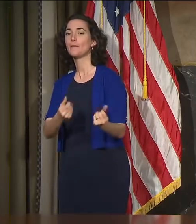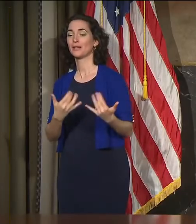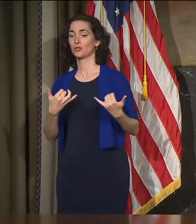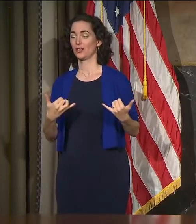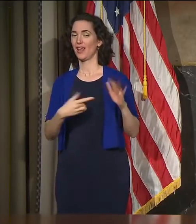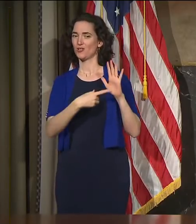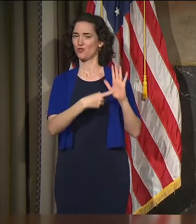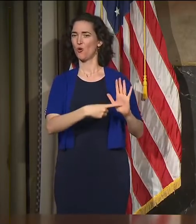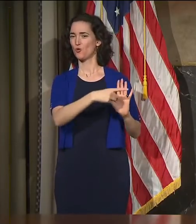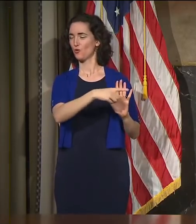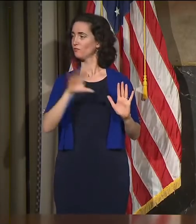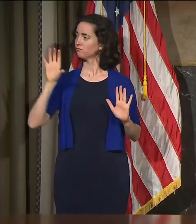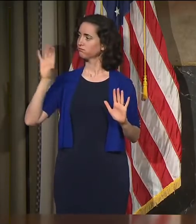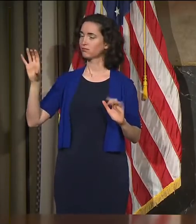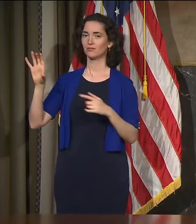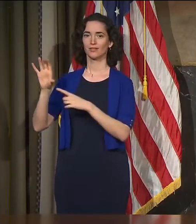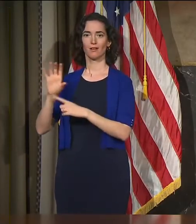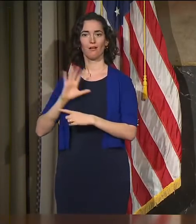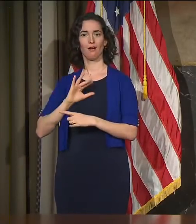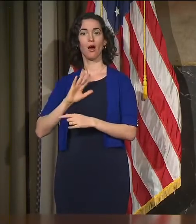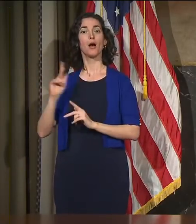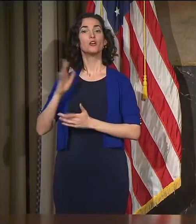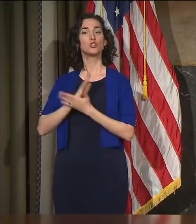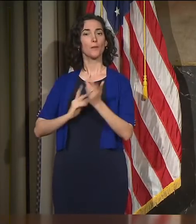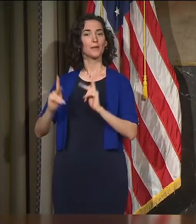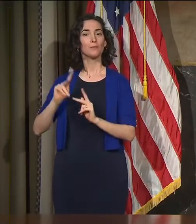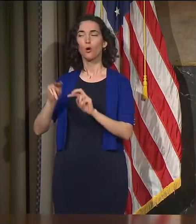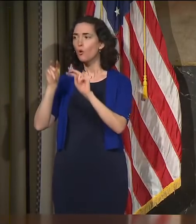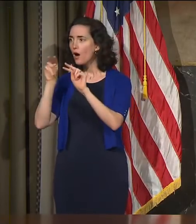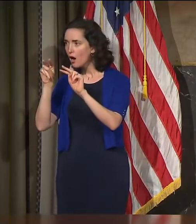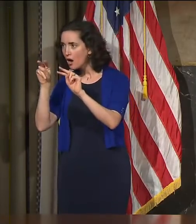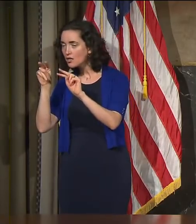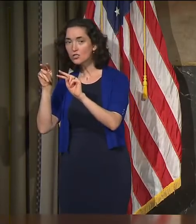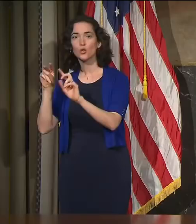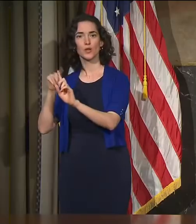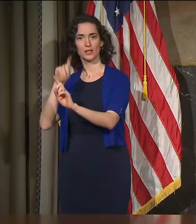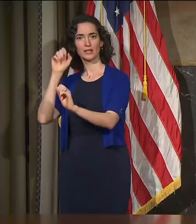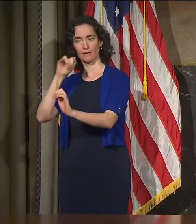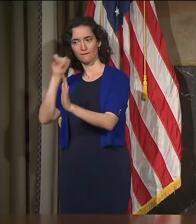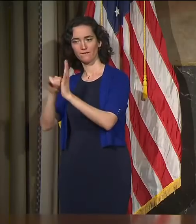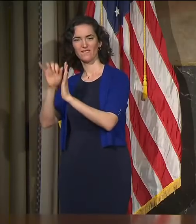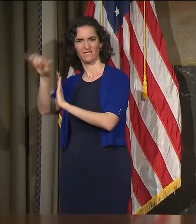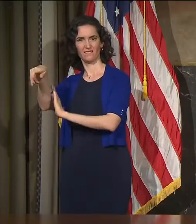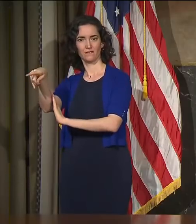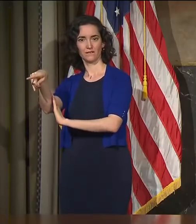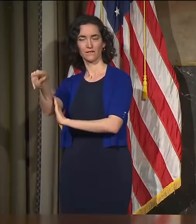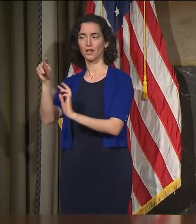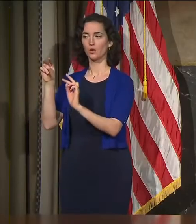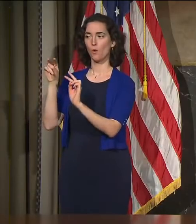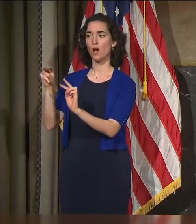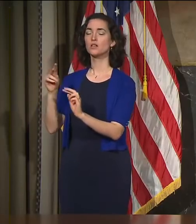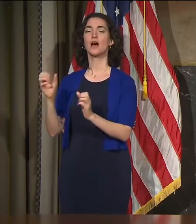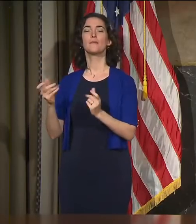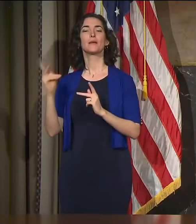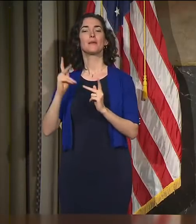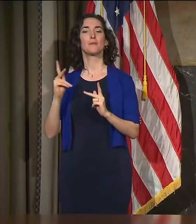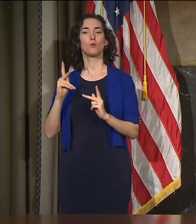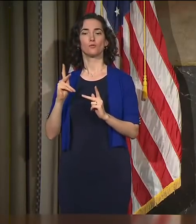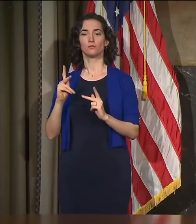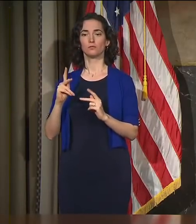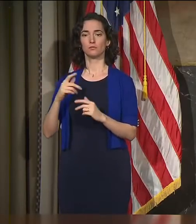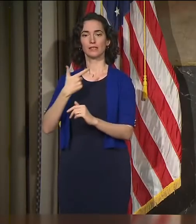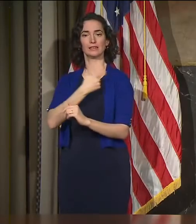date. So it's a nice way for folks to follow along with our efforts going forward. It'll show you how many people initiated the vaccine